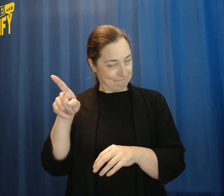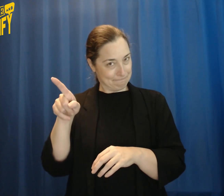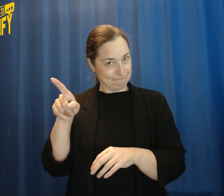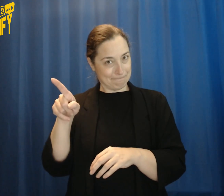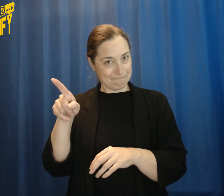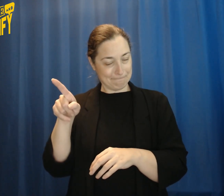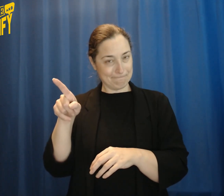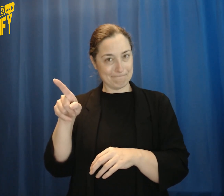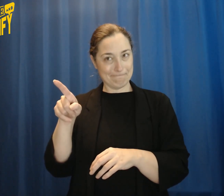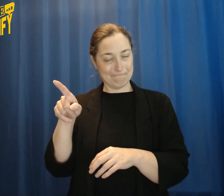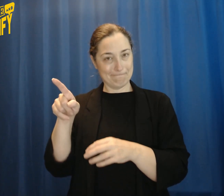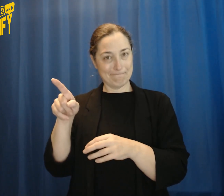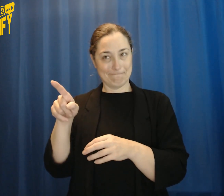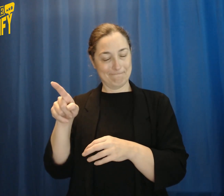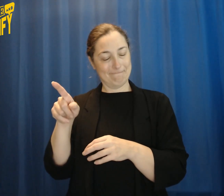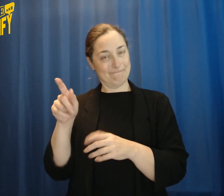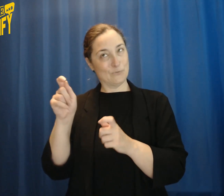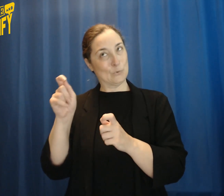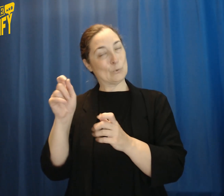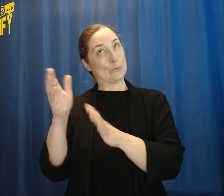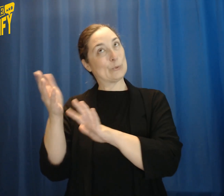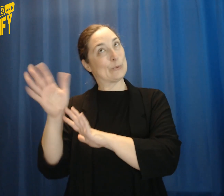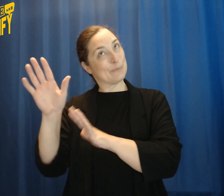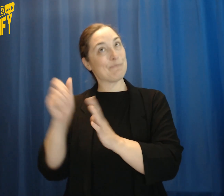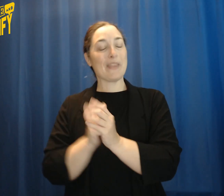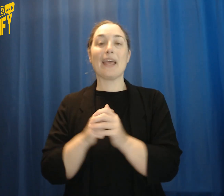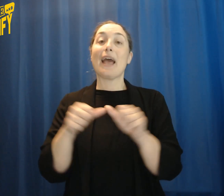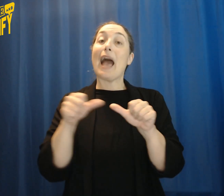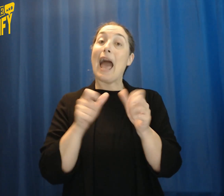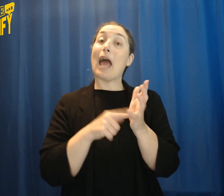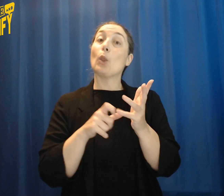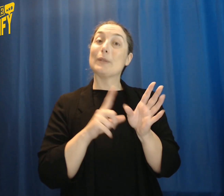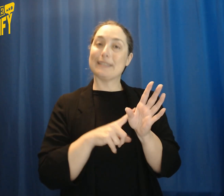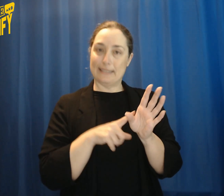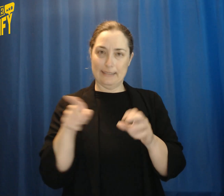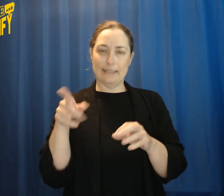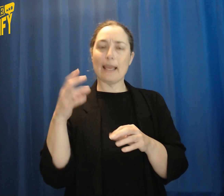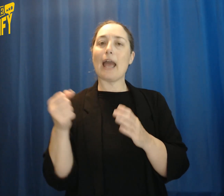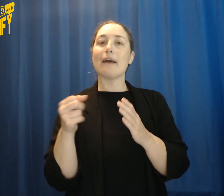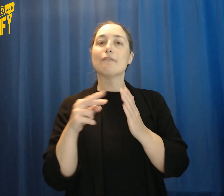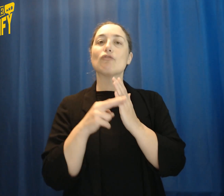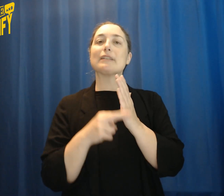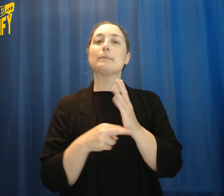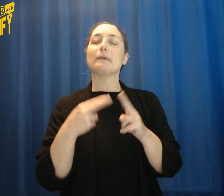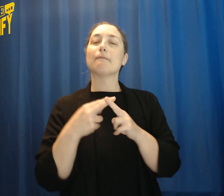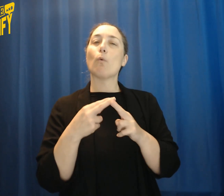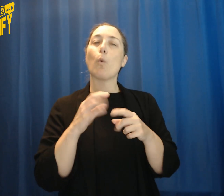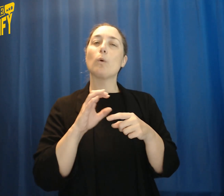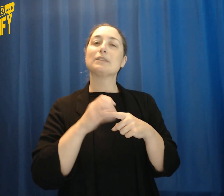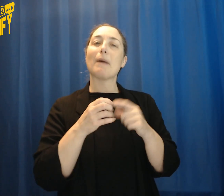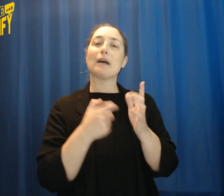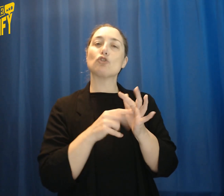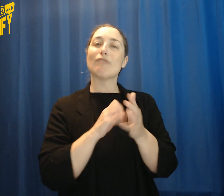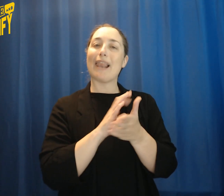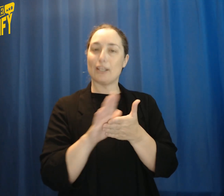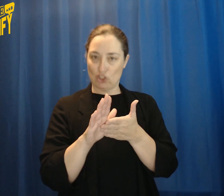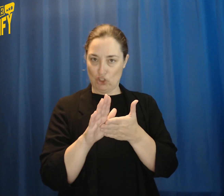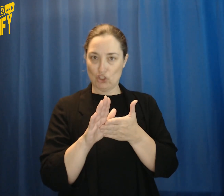for a long time now, Auntie Lucy had this recipe for tomato relish. She gave it to my mum, who was her